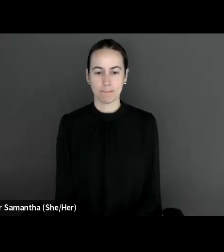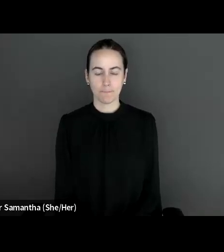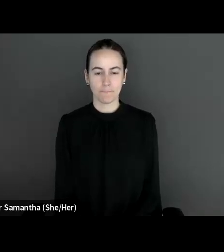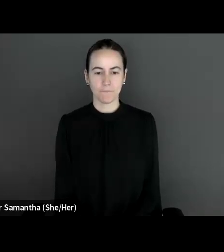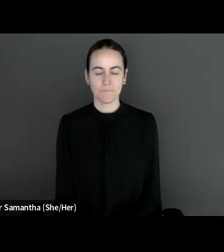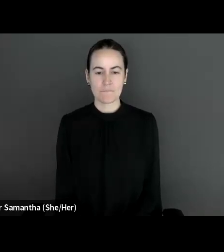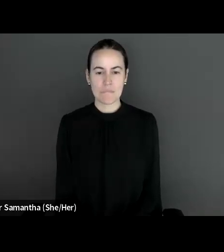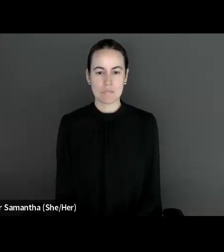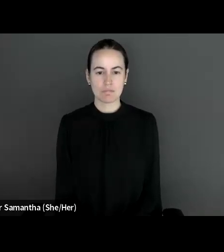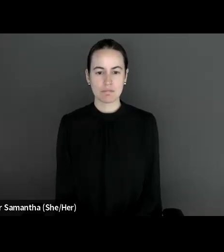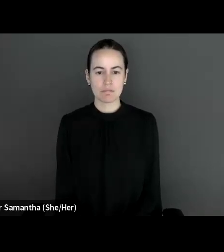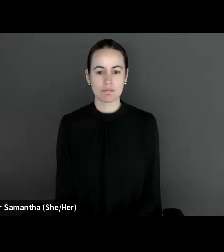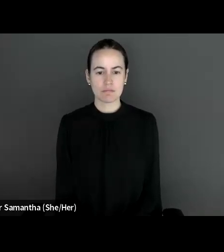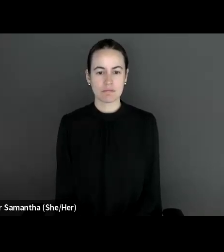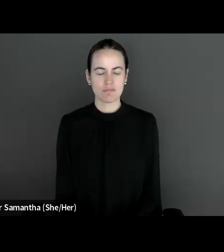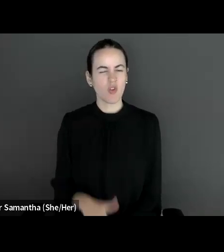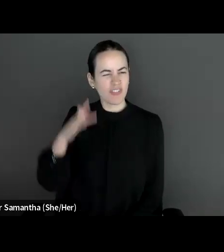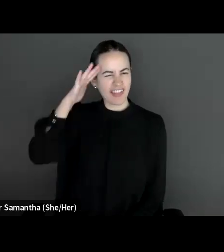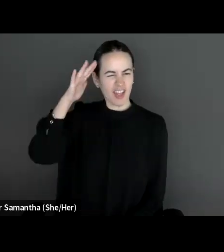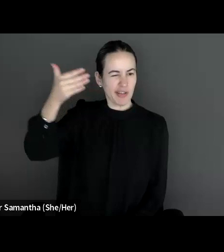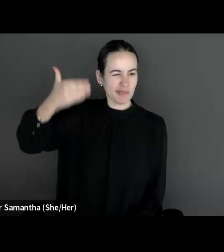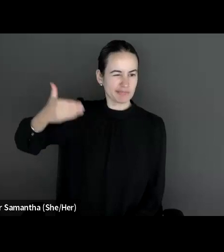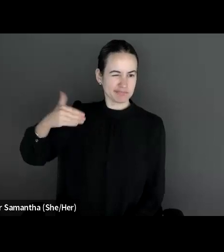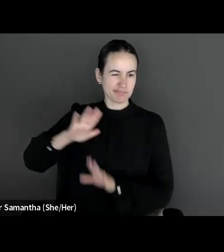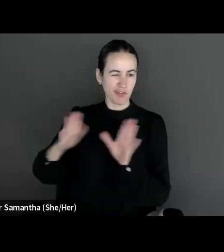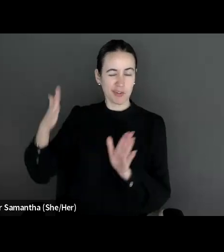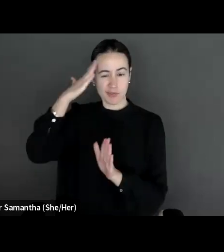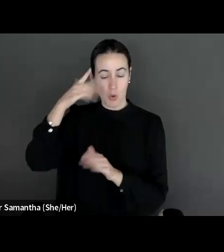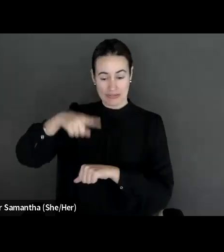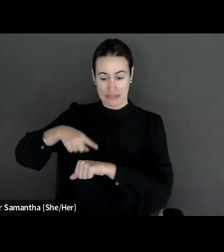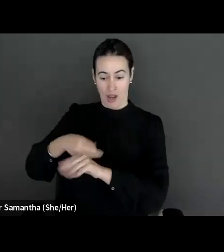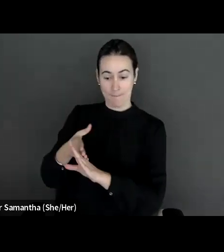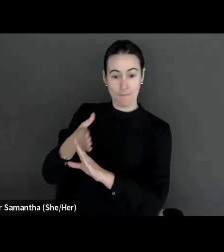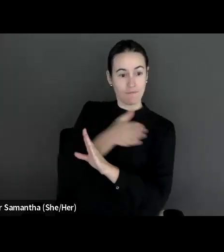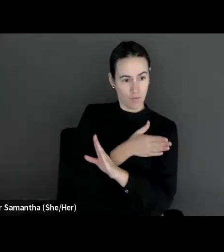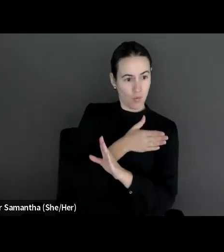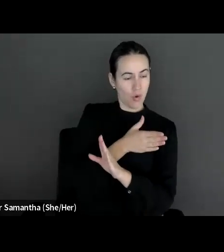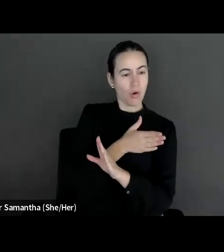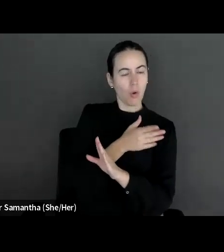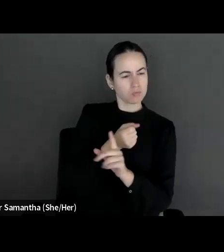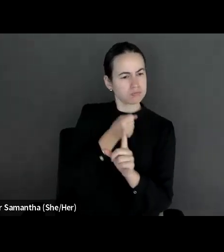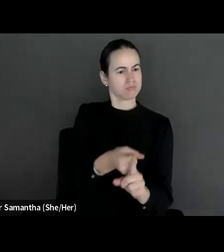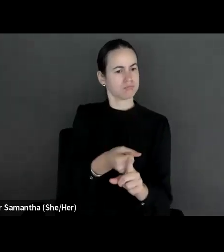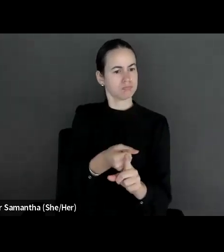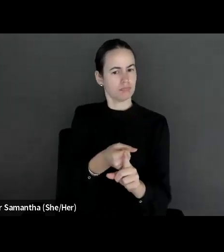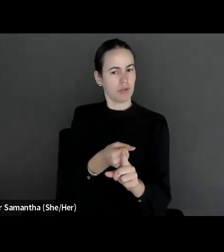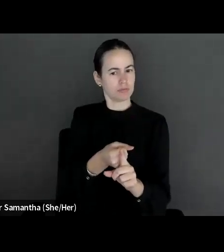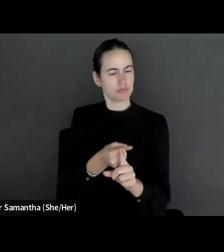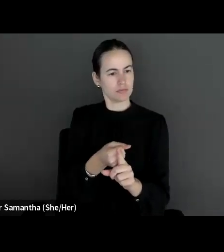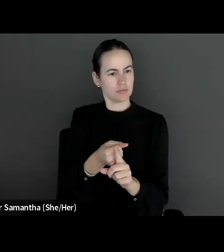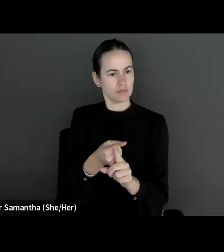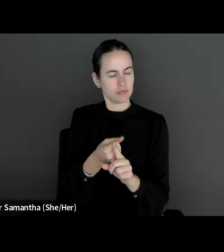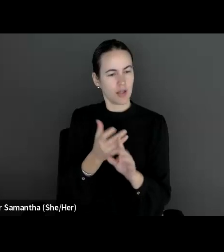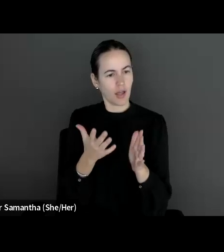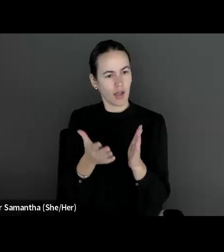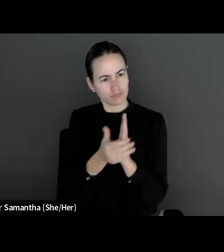from theory, we know that preparation time is a factor when you are dealing with fluency.